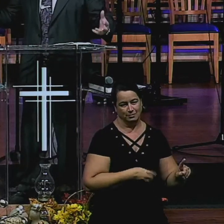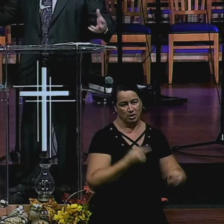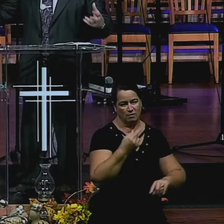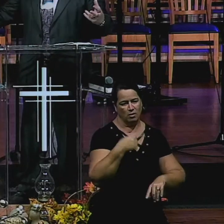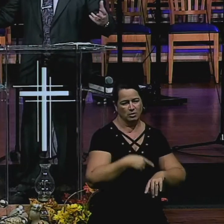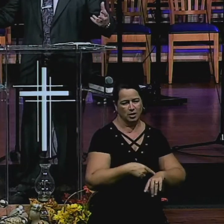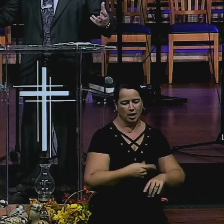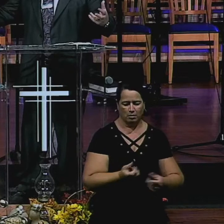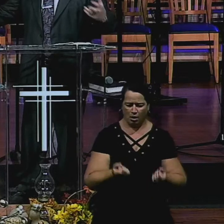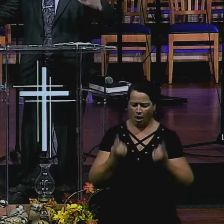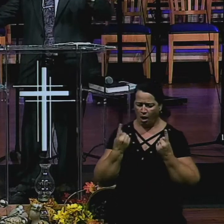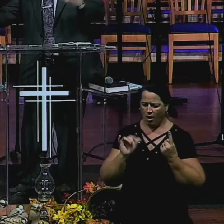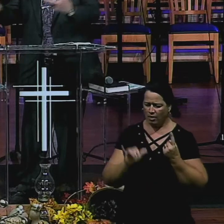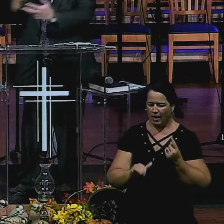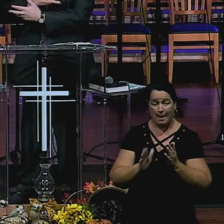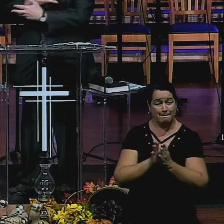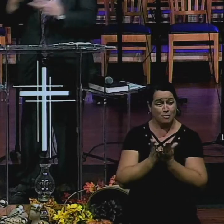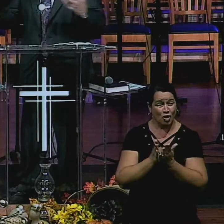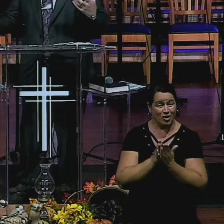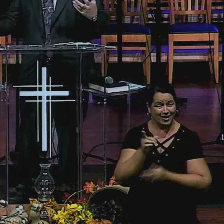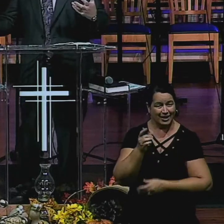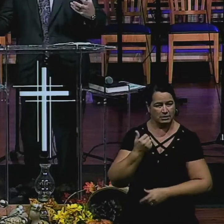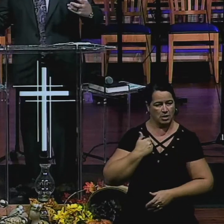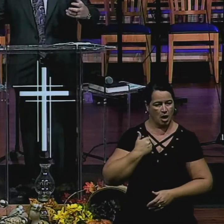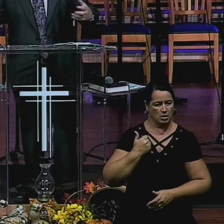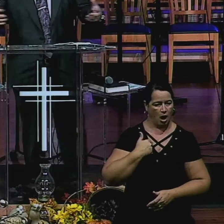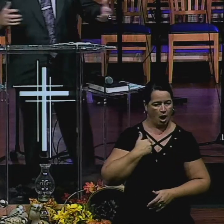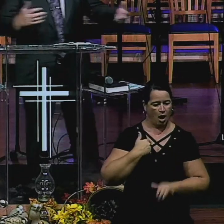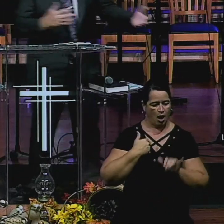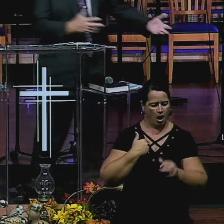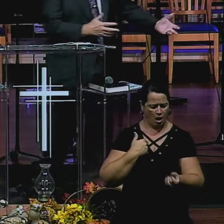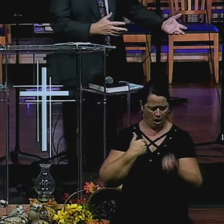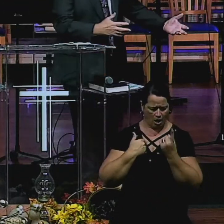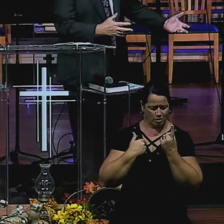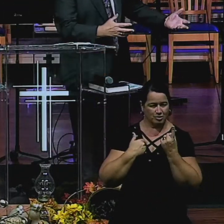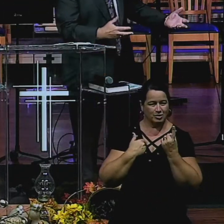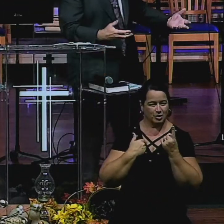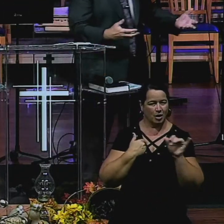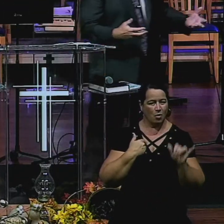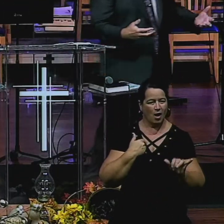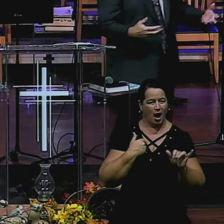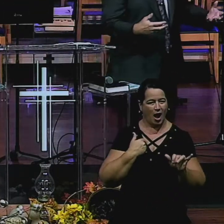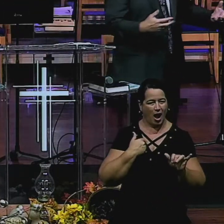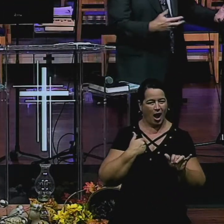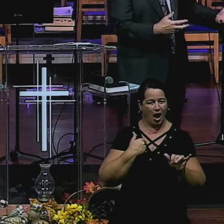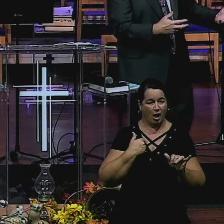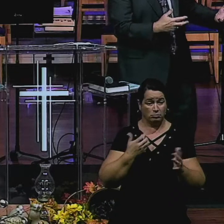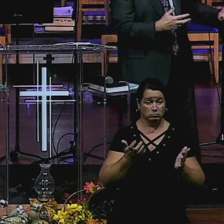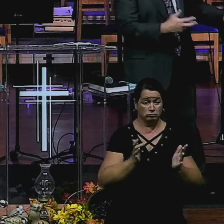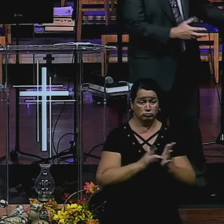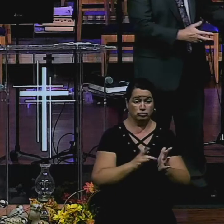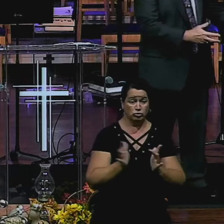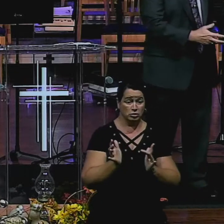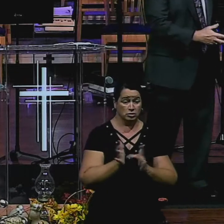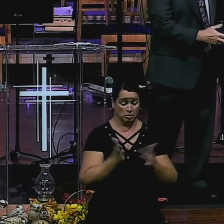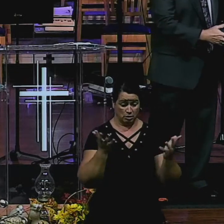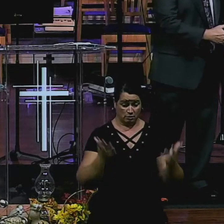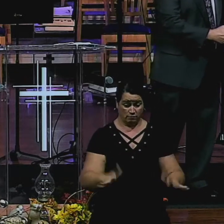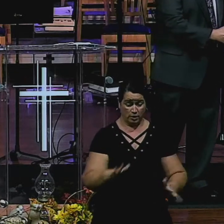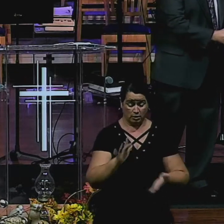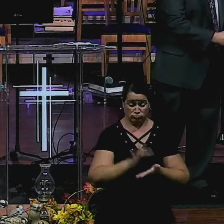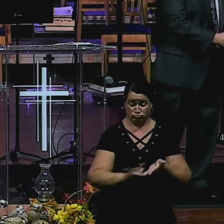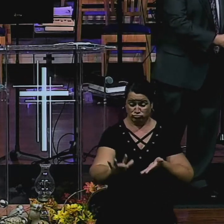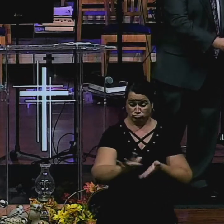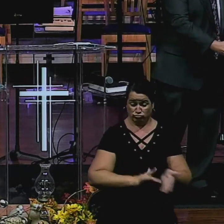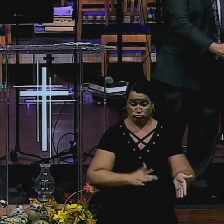God, I understood it, that it's a swaparoo. We come to the cross, Jesus already paid for our sin debt,